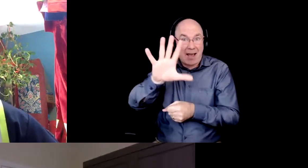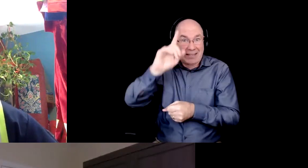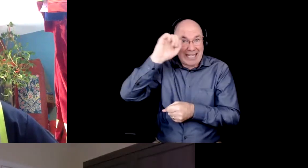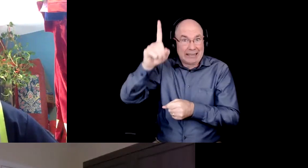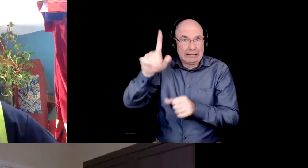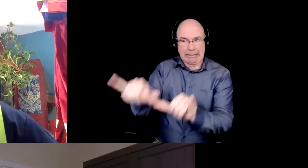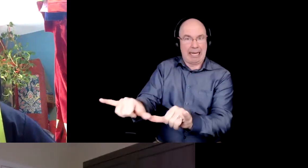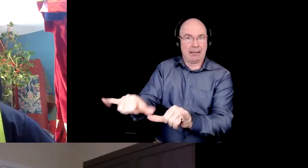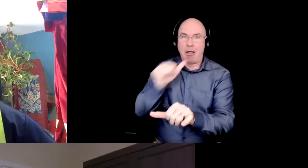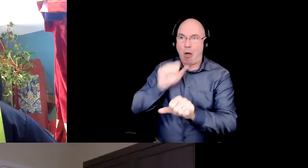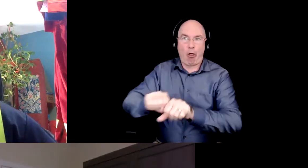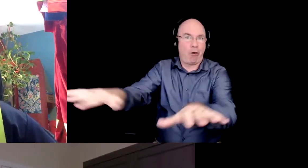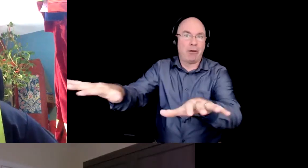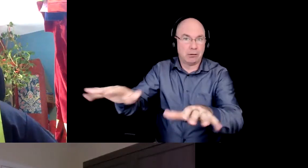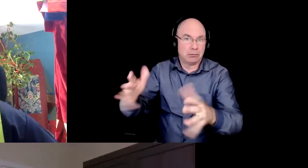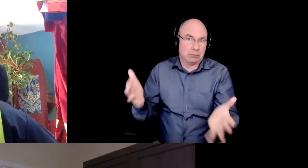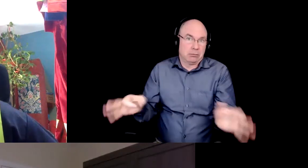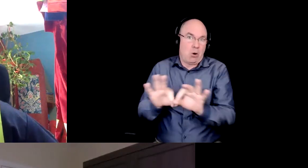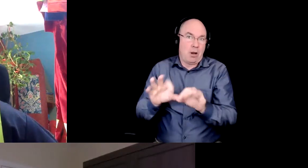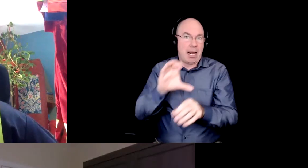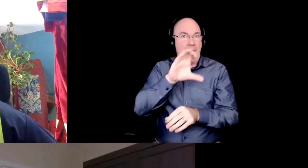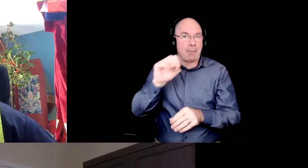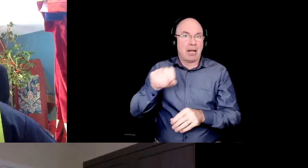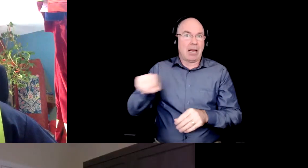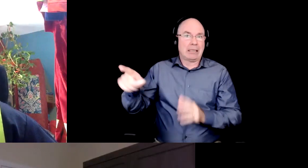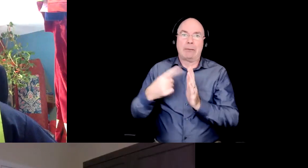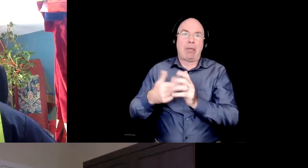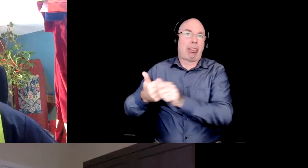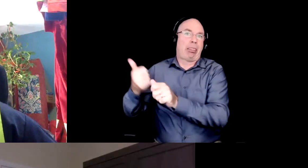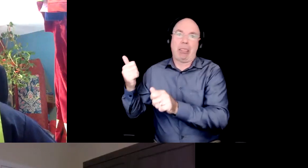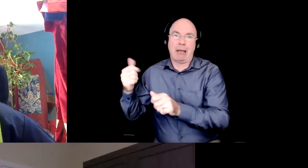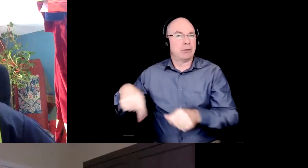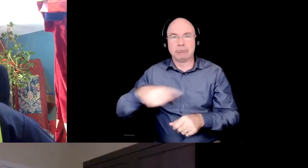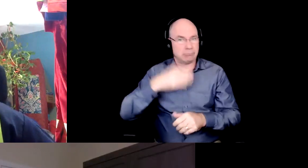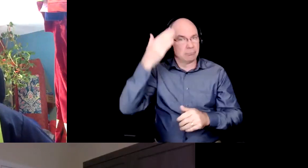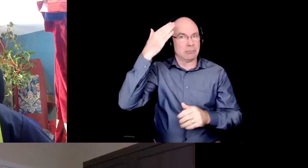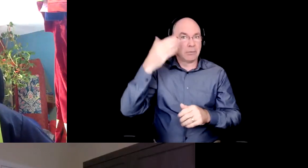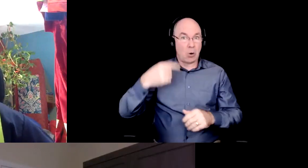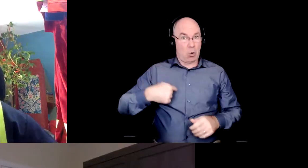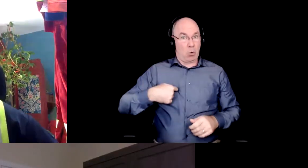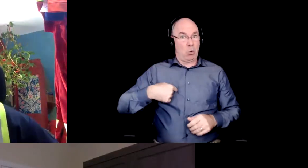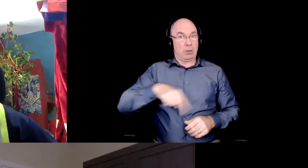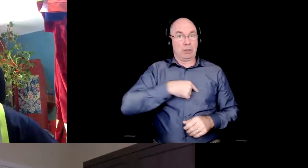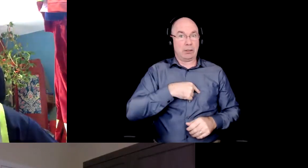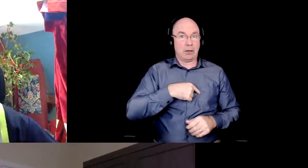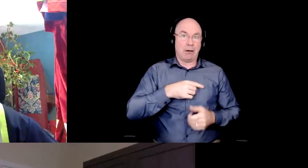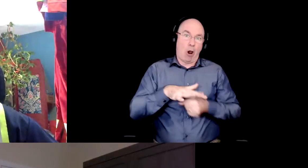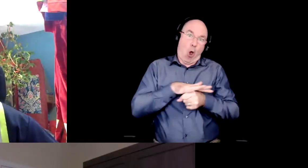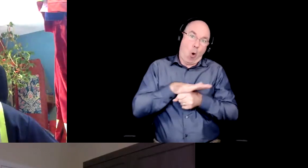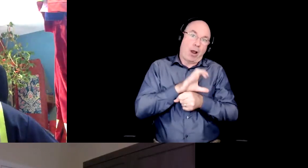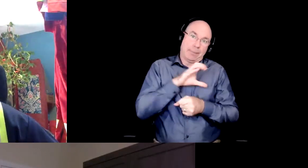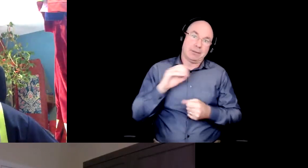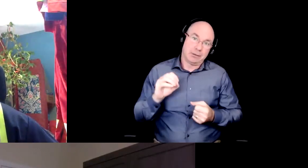all know this. These are things that companies can really get behind. So because we were able to, we're a local